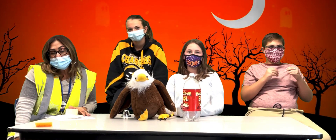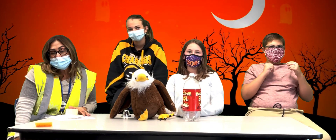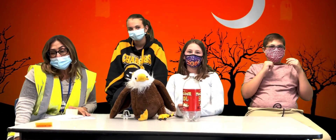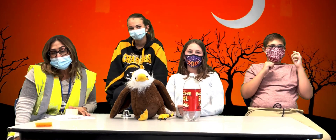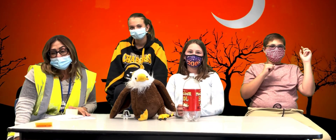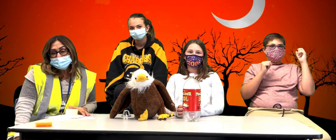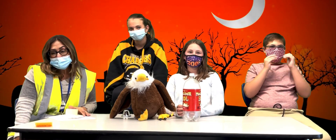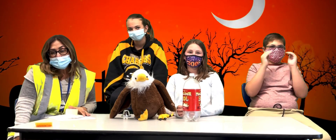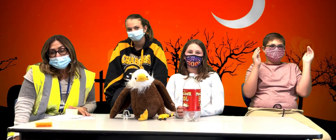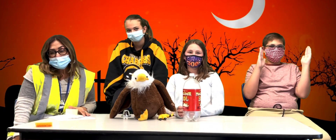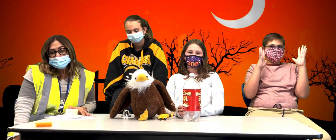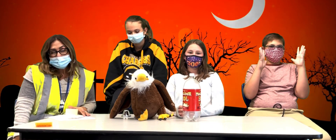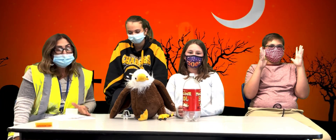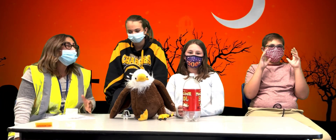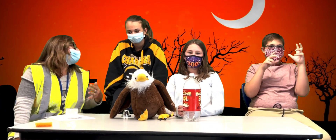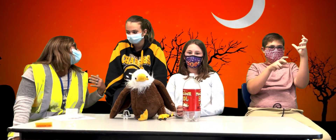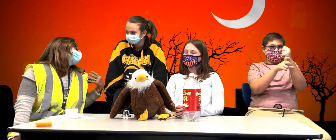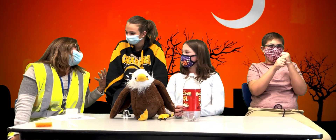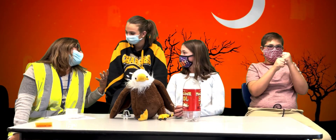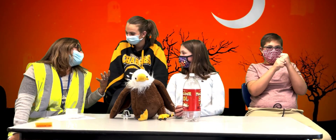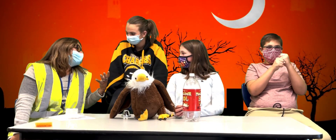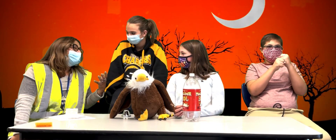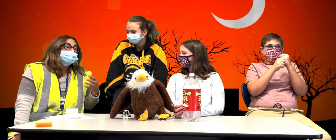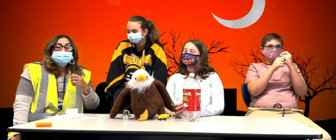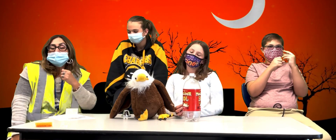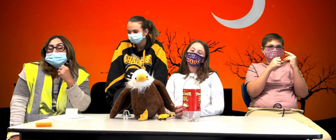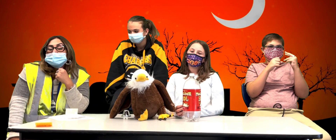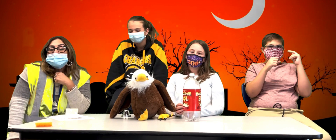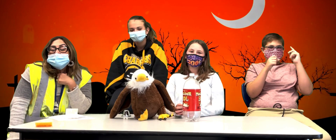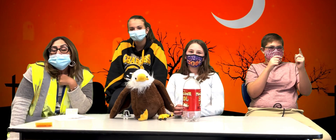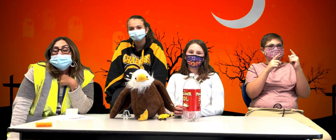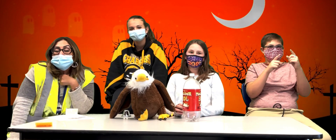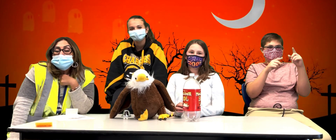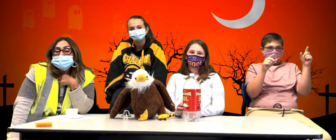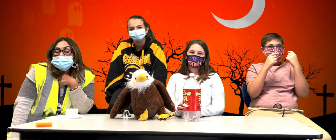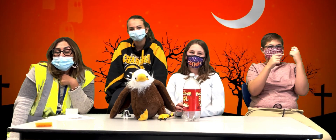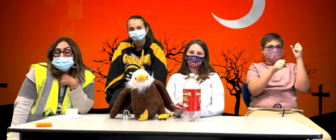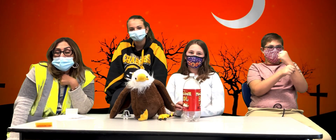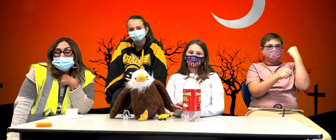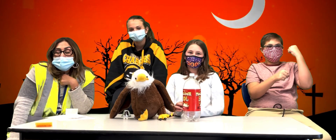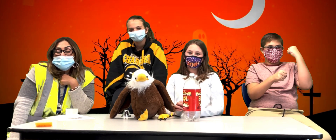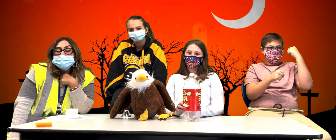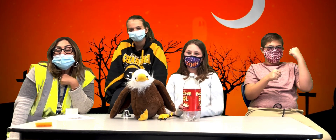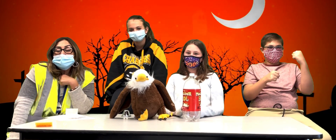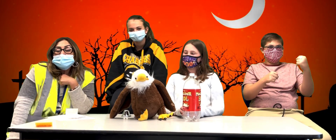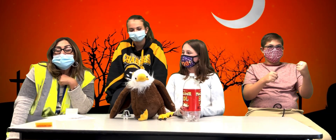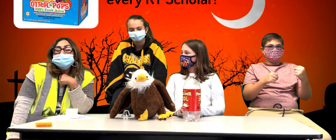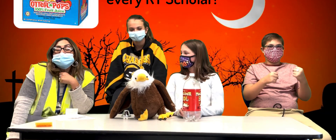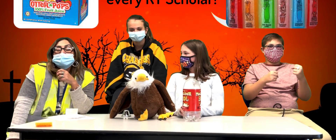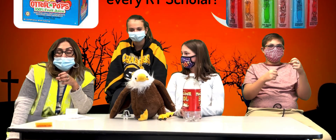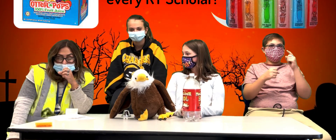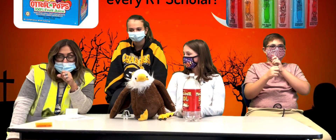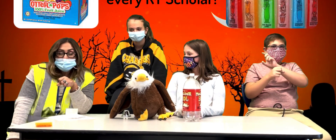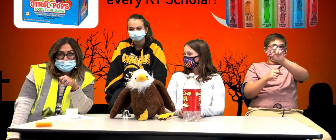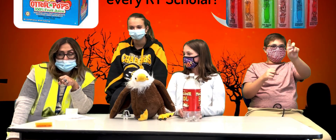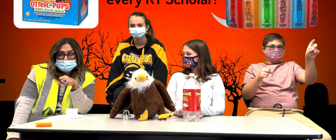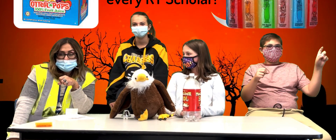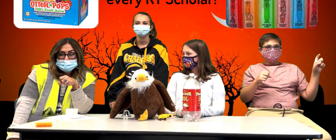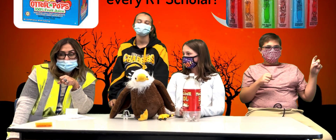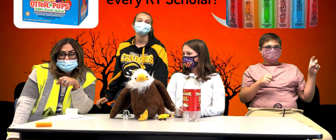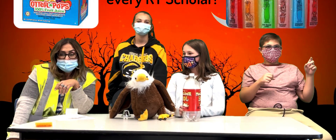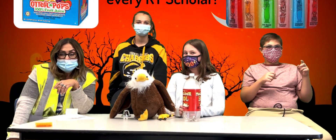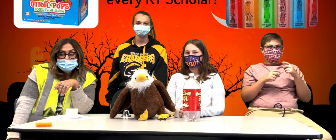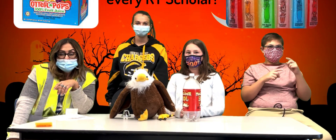do we win? Because we're going to win. Each one of you will be given an Otter